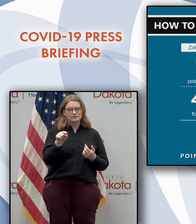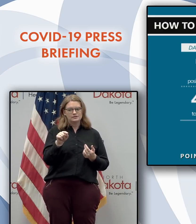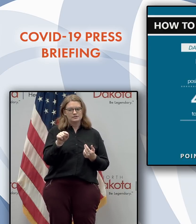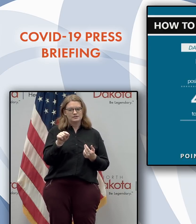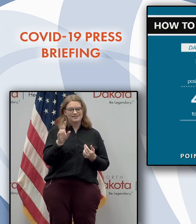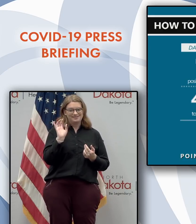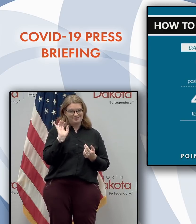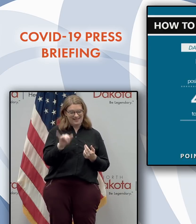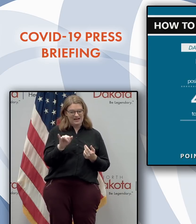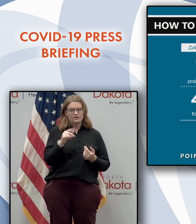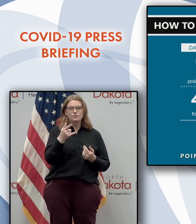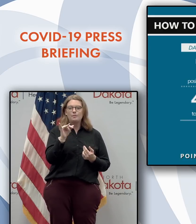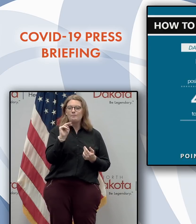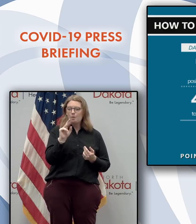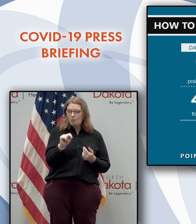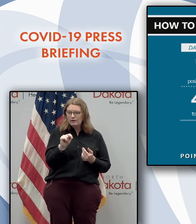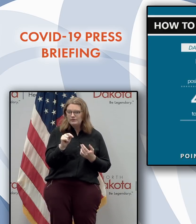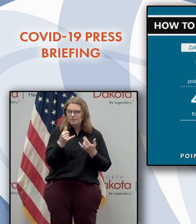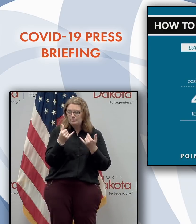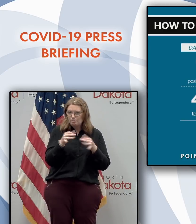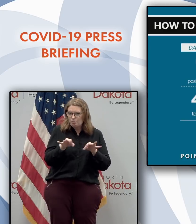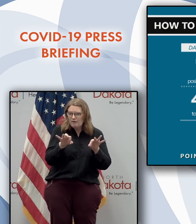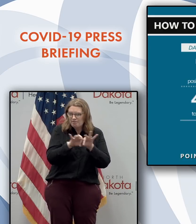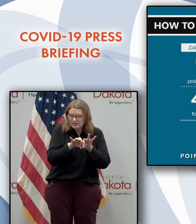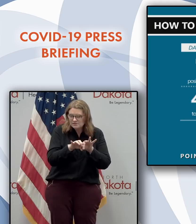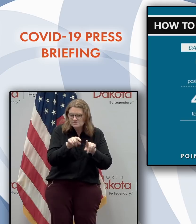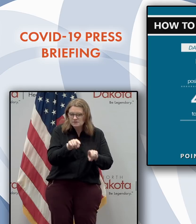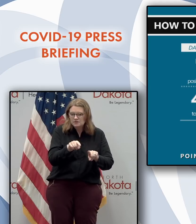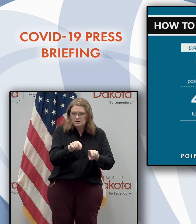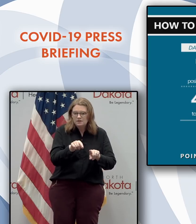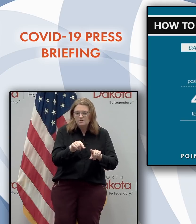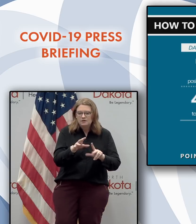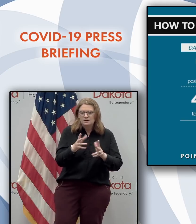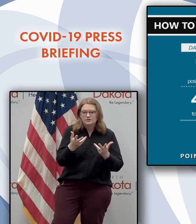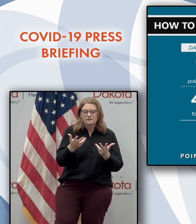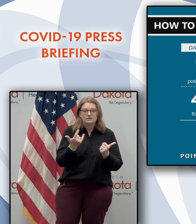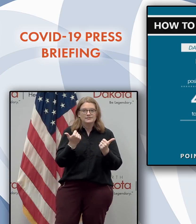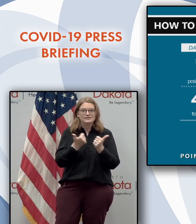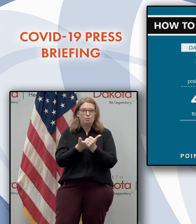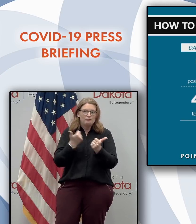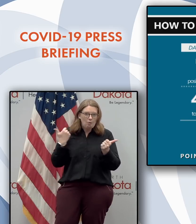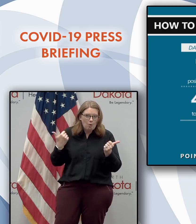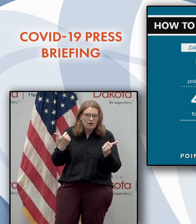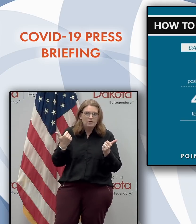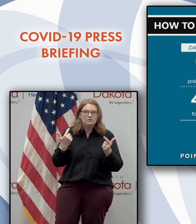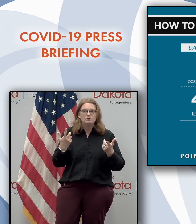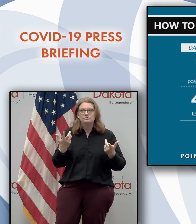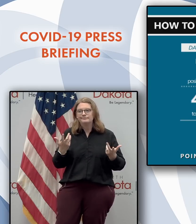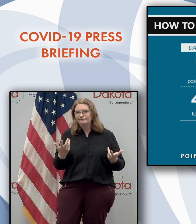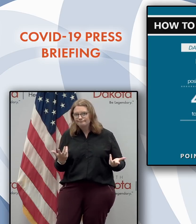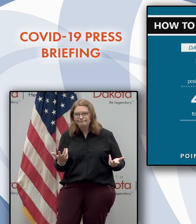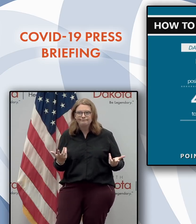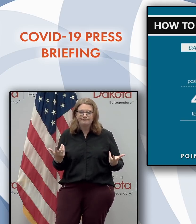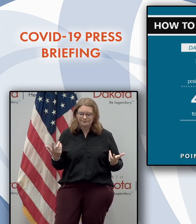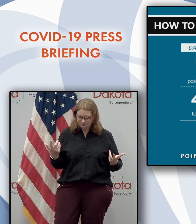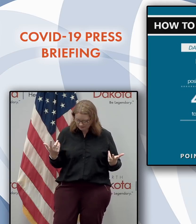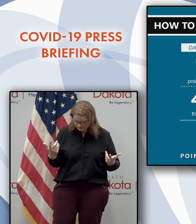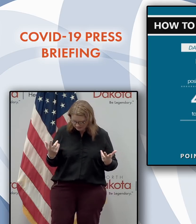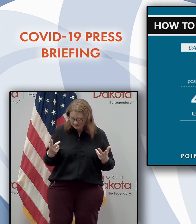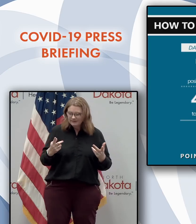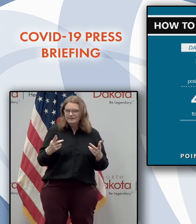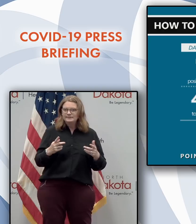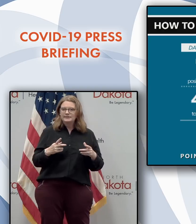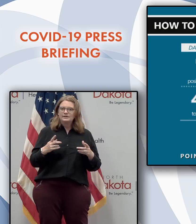is the thing we want to pay attention to. It will continue, and to avoid challenges of tests